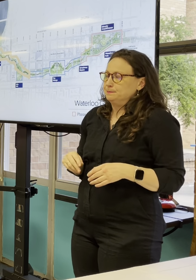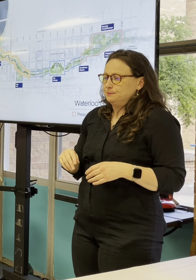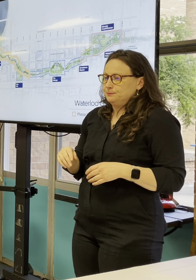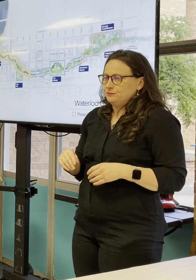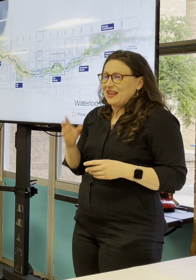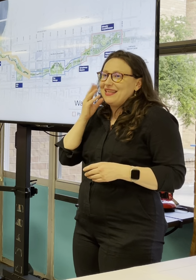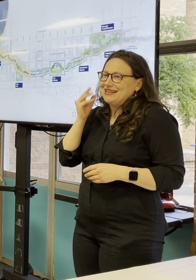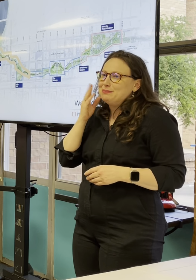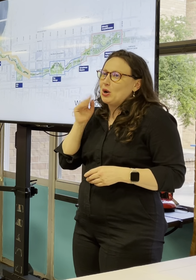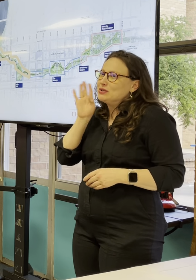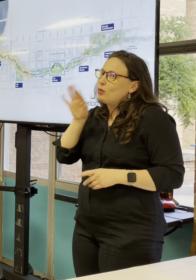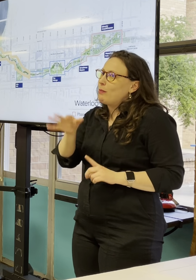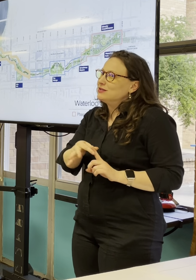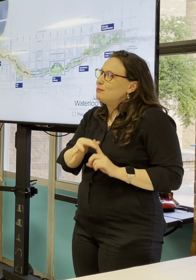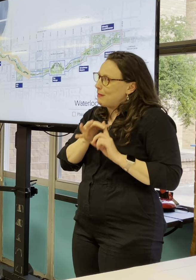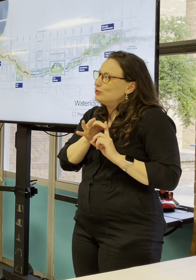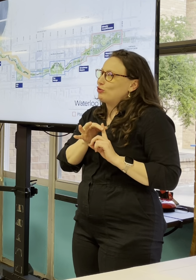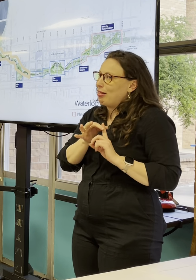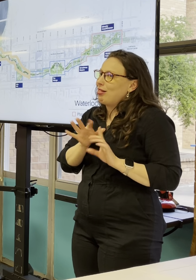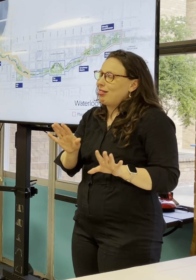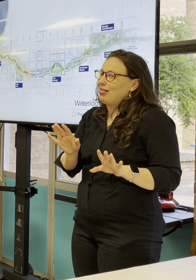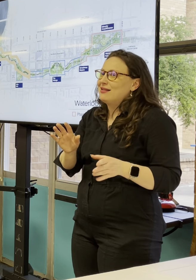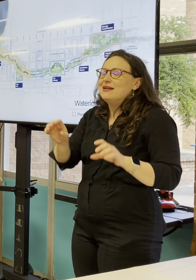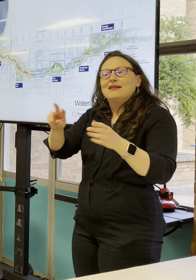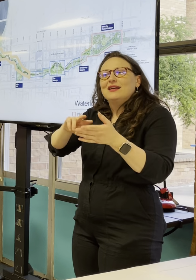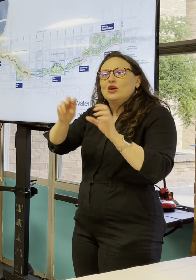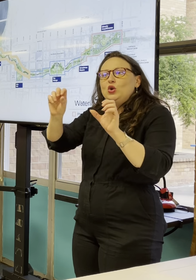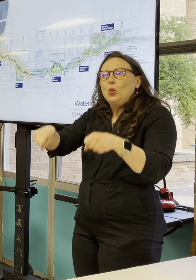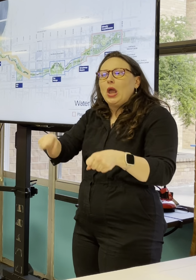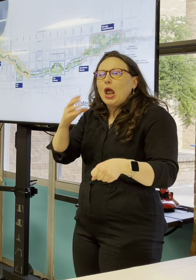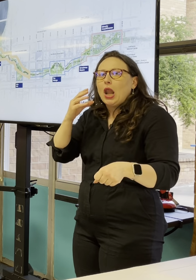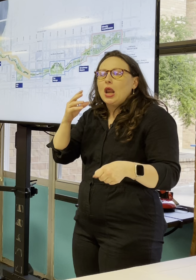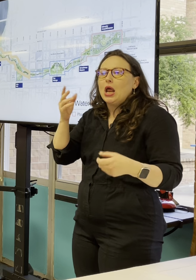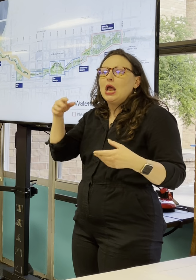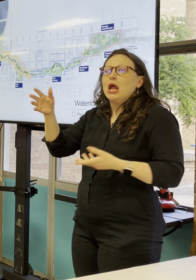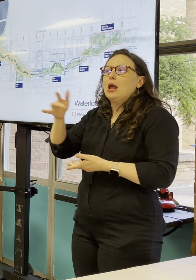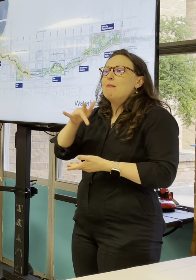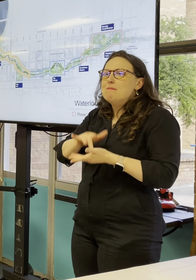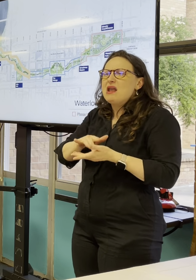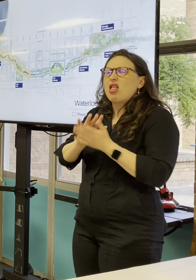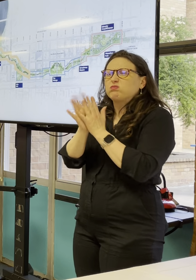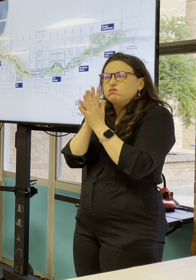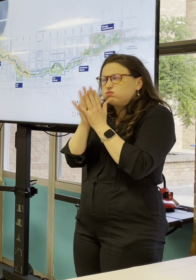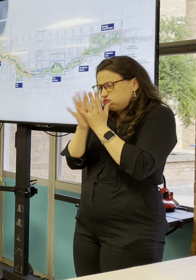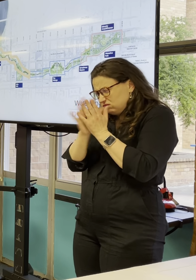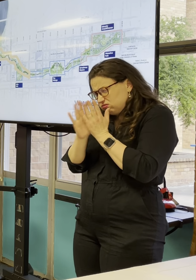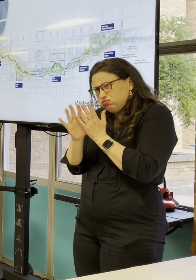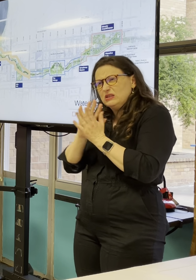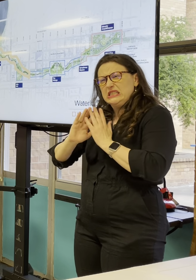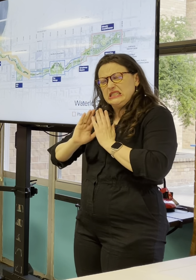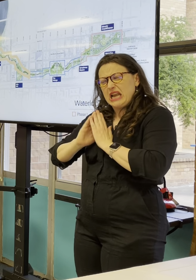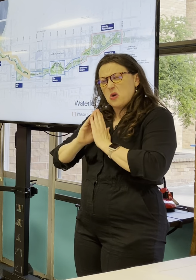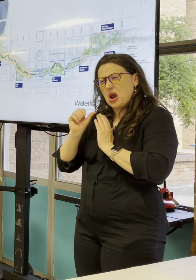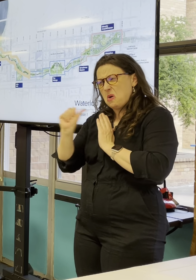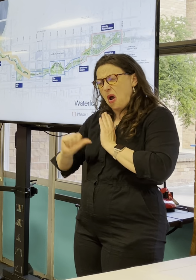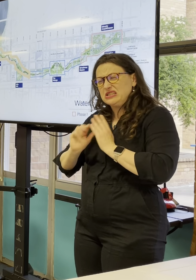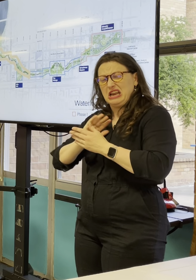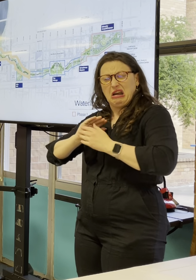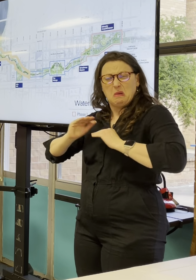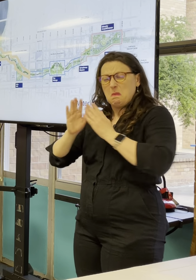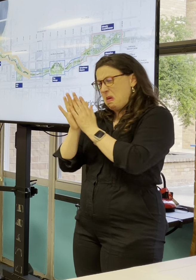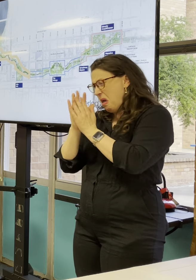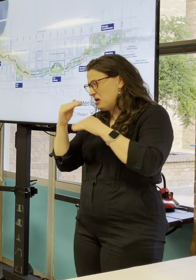will be really unique. You'll be able to experience nature in the middle of downtown, so it's really exciting. If you're ever in the area, you can see